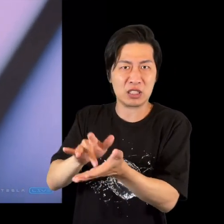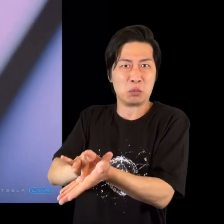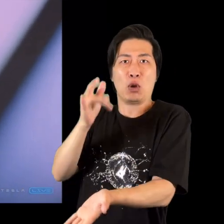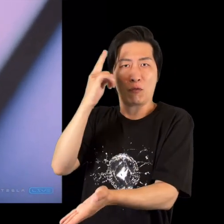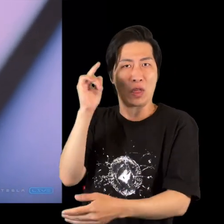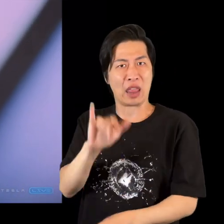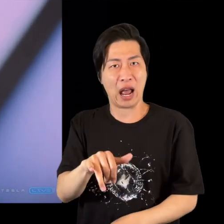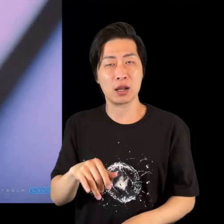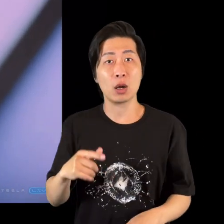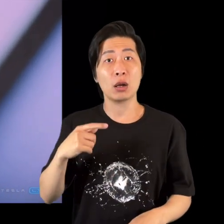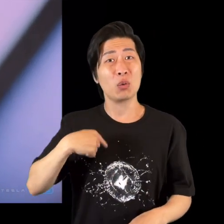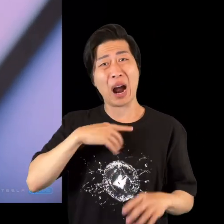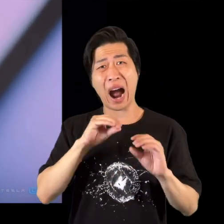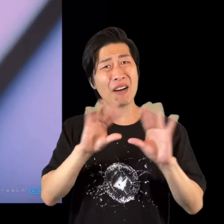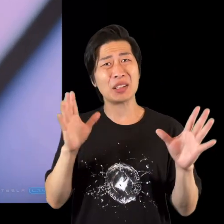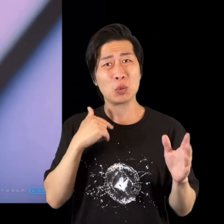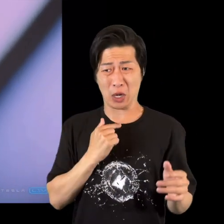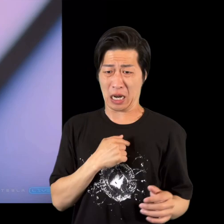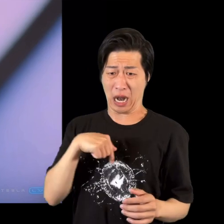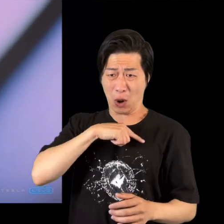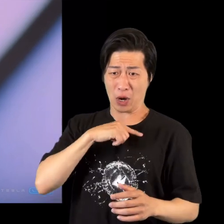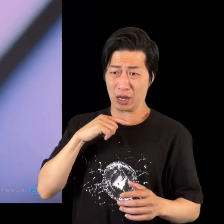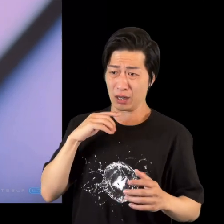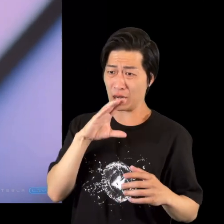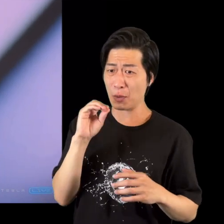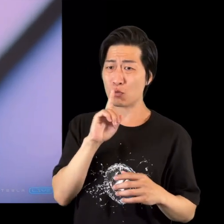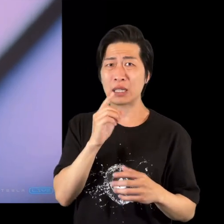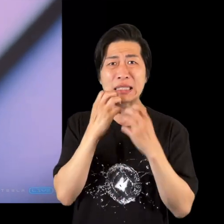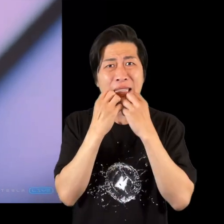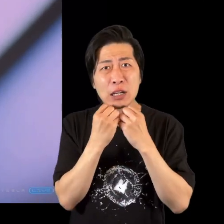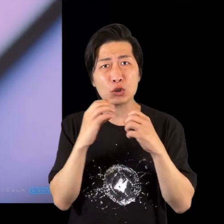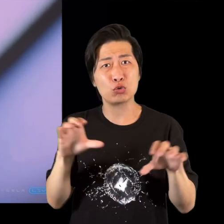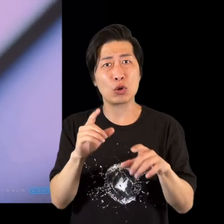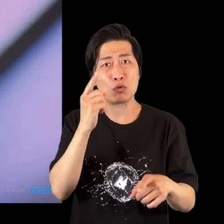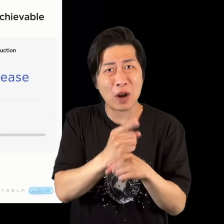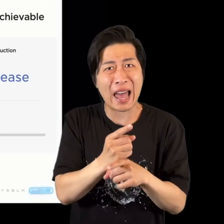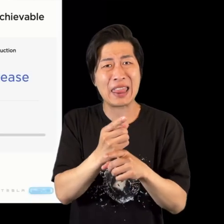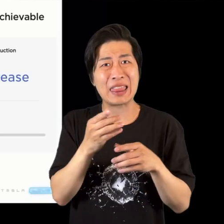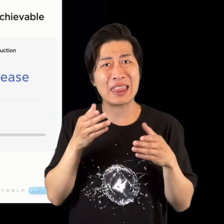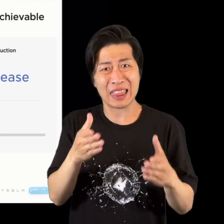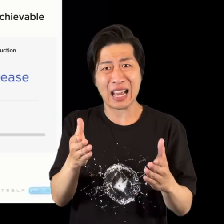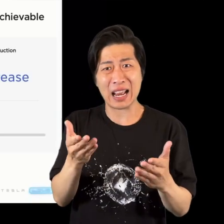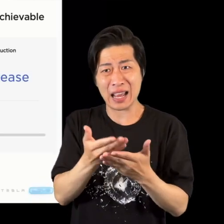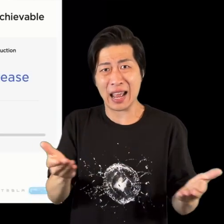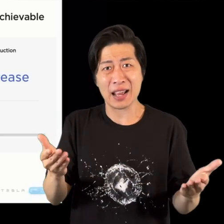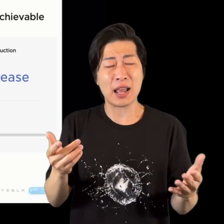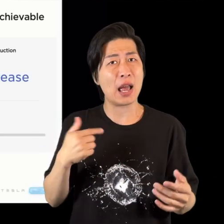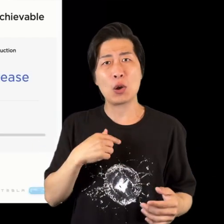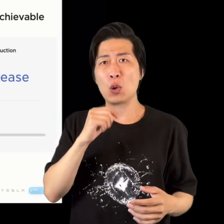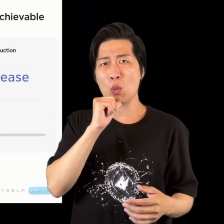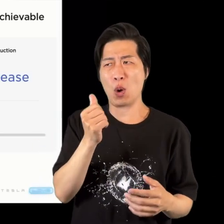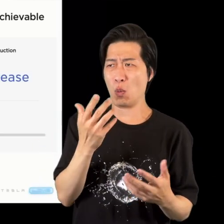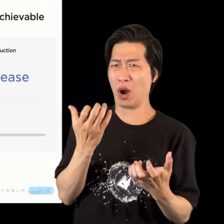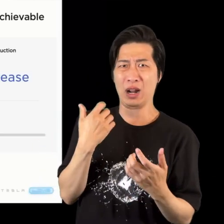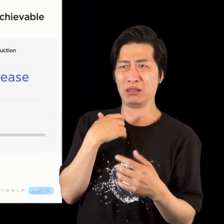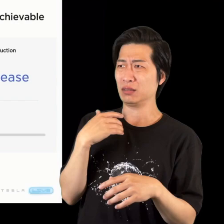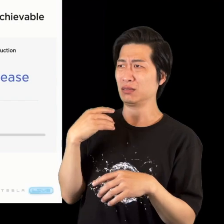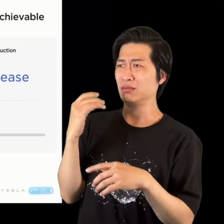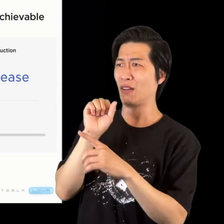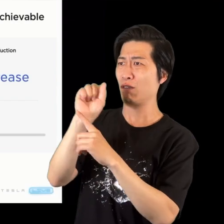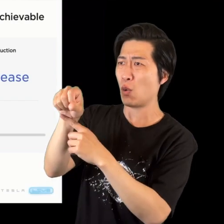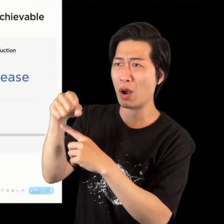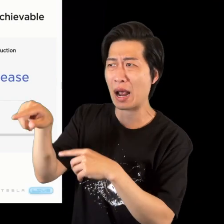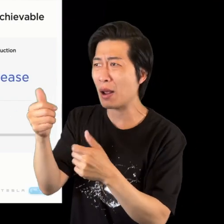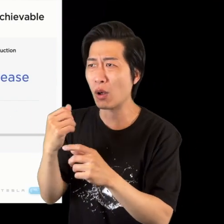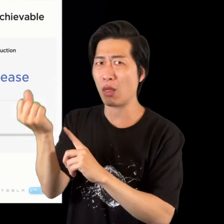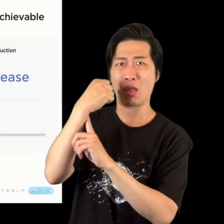a lot about doing the right thing, and we don't want to delude ourselves or delude anyone else. So, yeah, kind of. Actually, in a